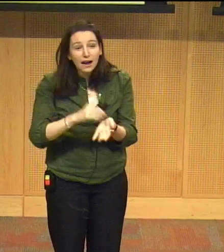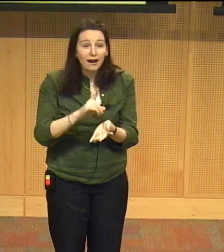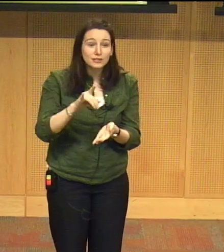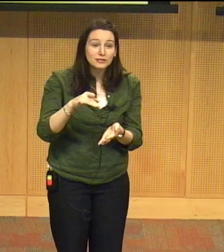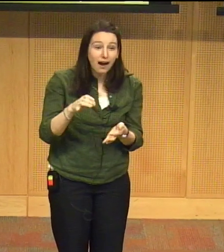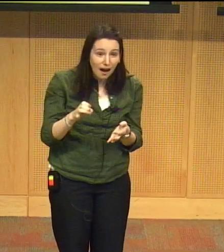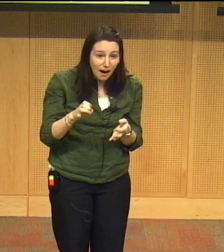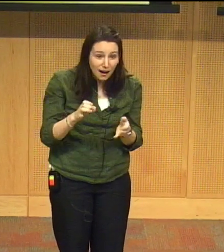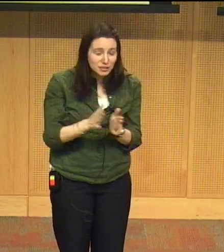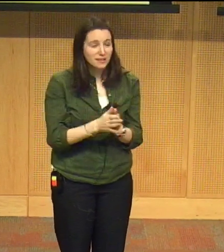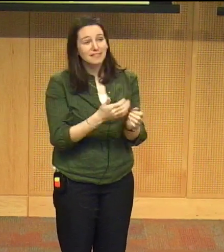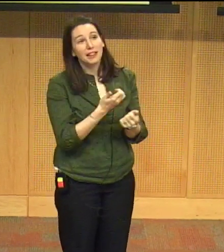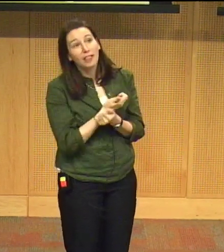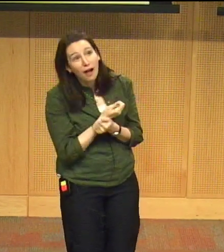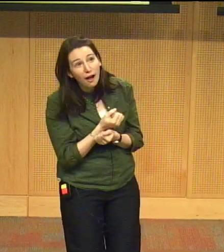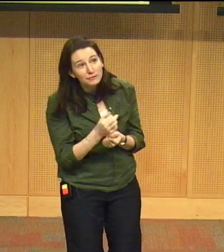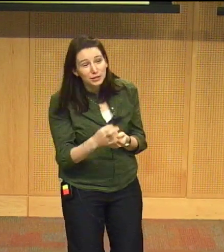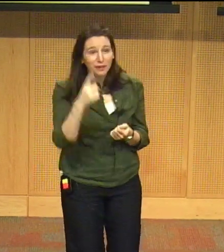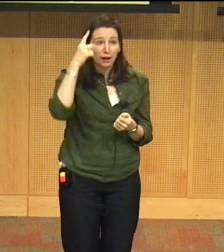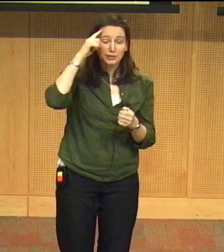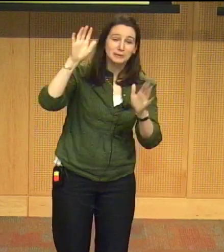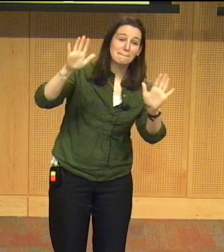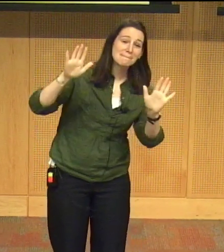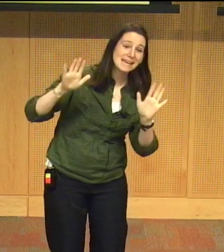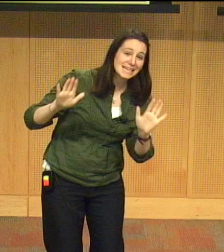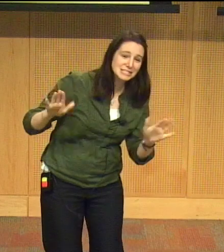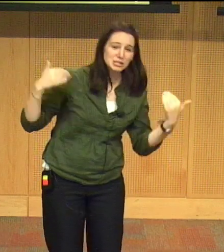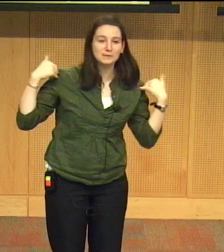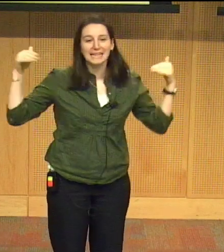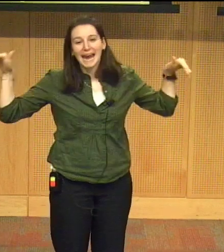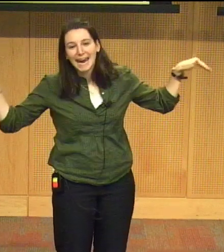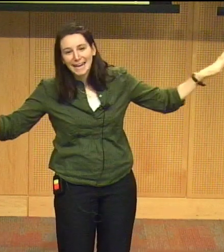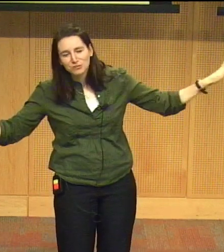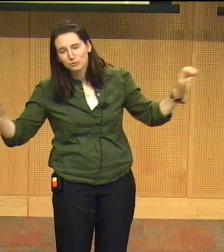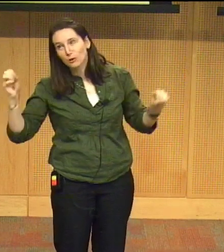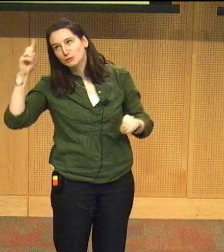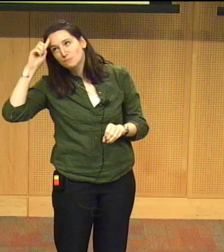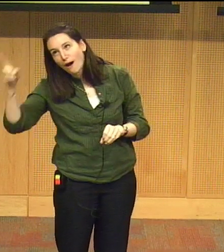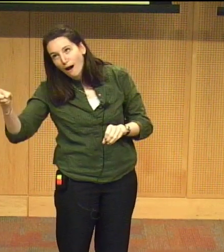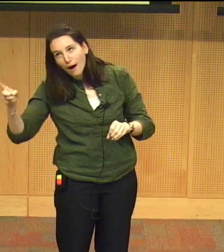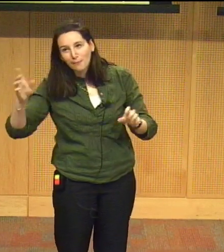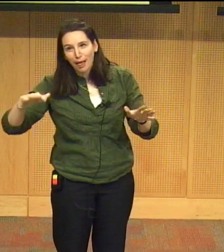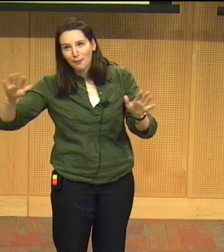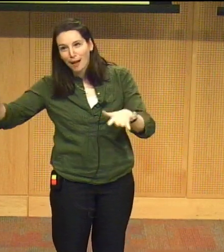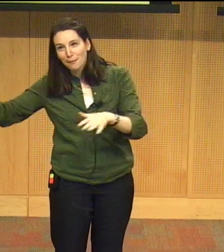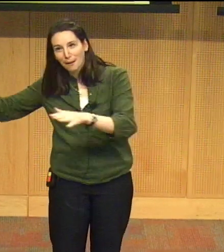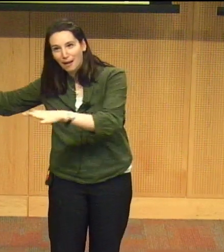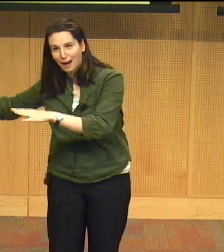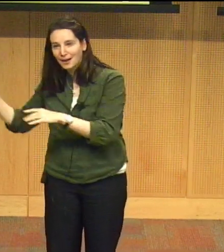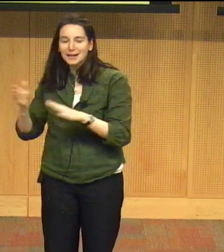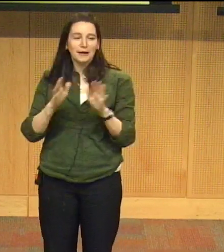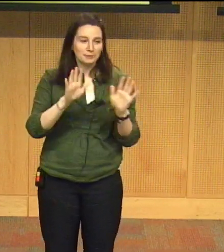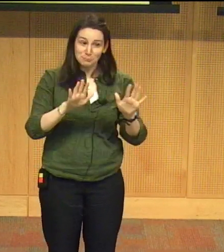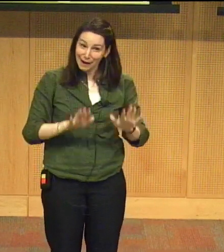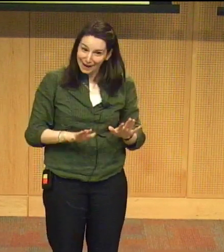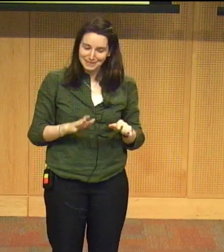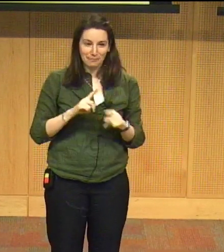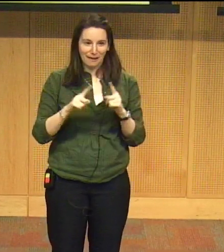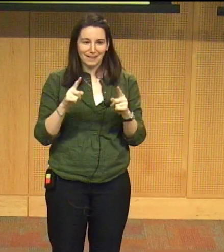Dr. Dodge. They loved her, they thought she was amazing, she was an angel, so smart, blah, blah, blah, blah. It was great, but I was a